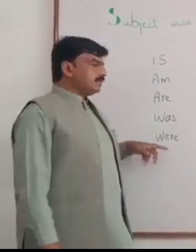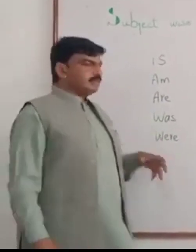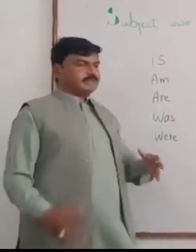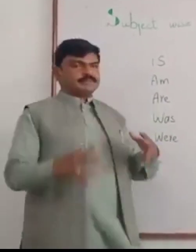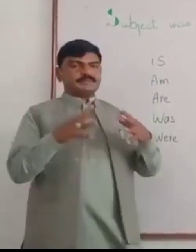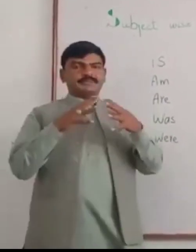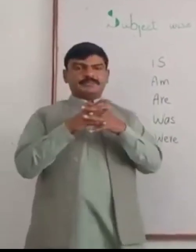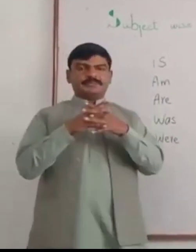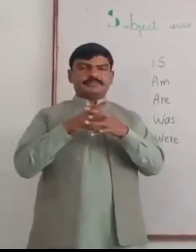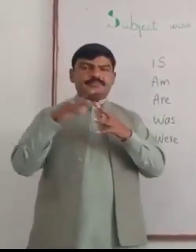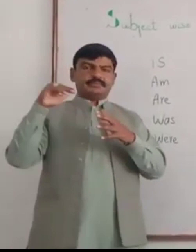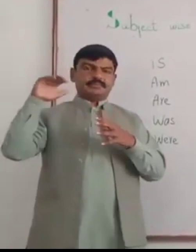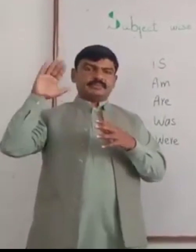were